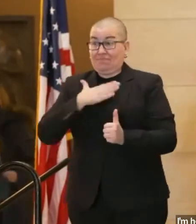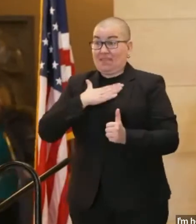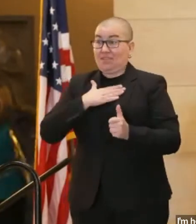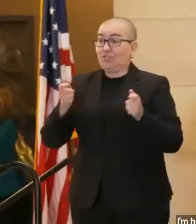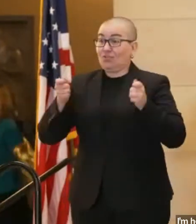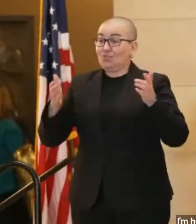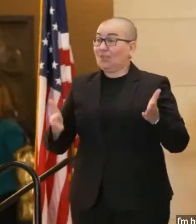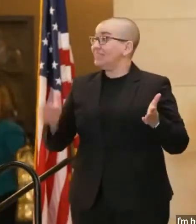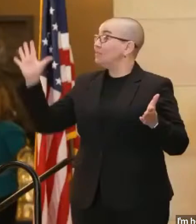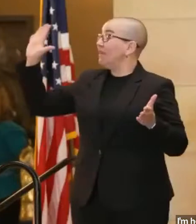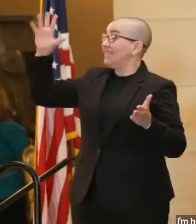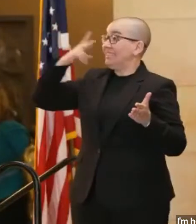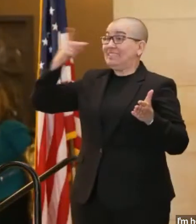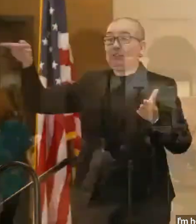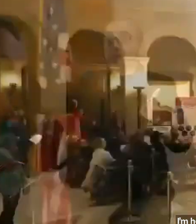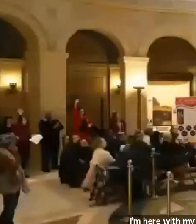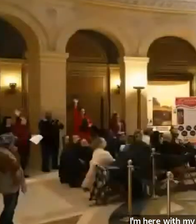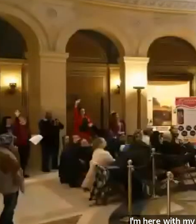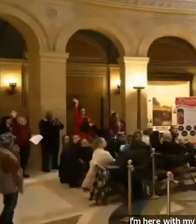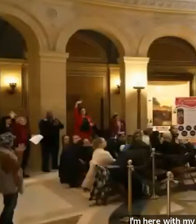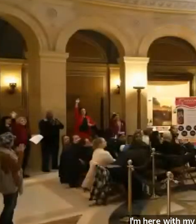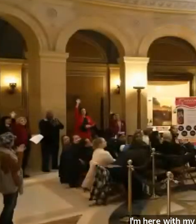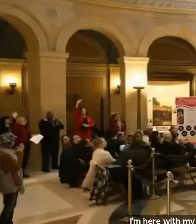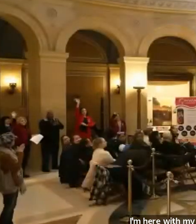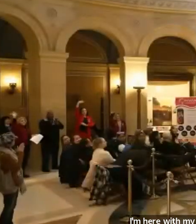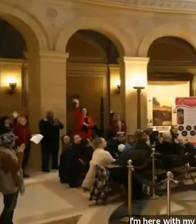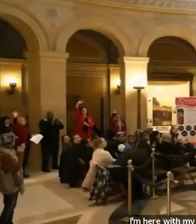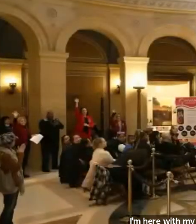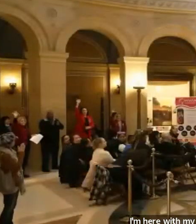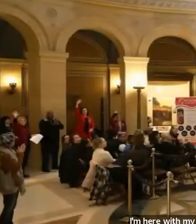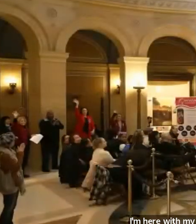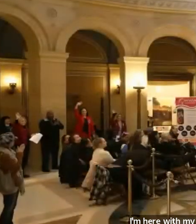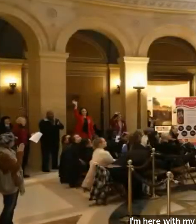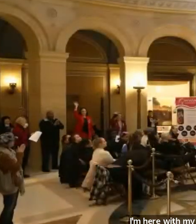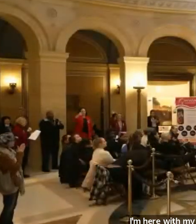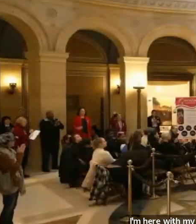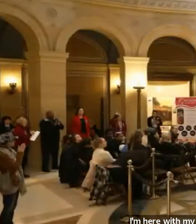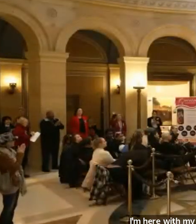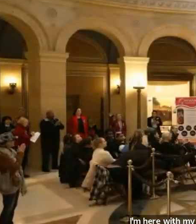Wave. Make some noise. Wave.